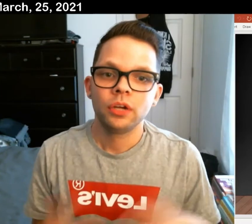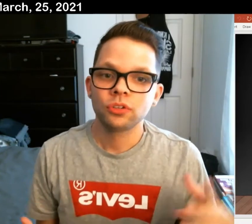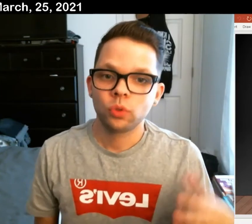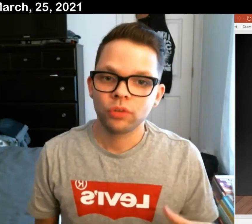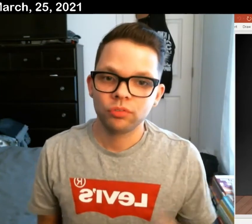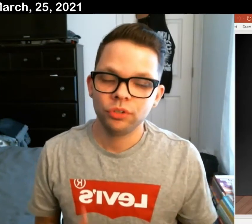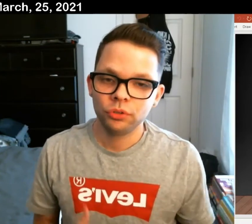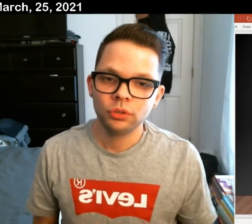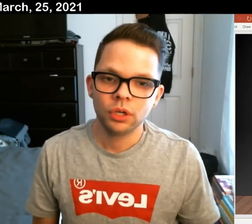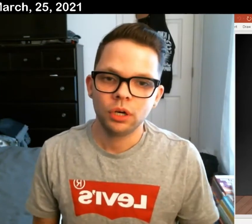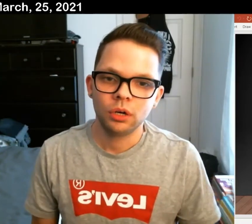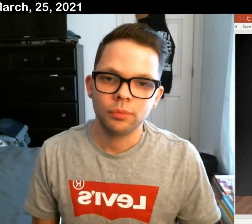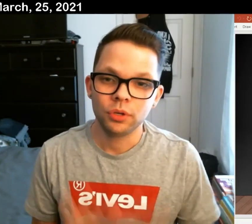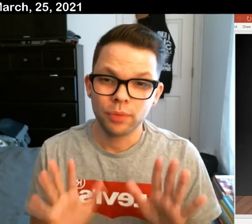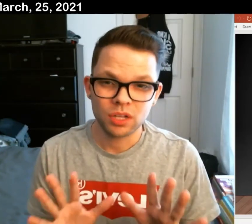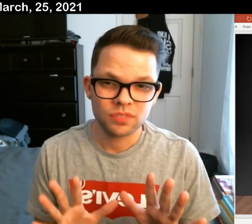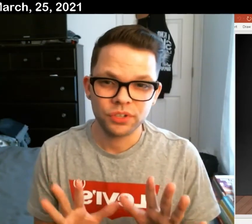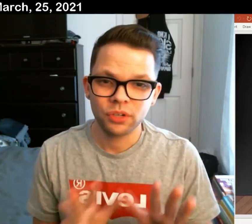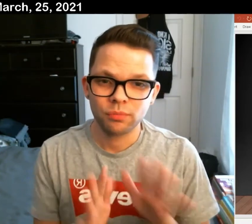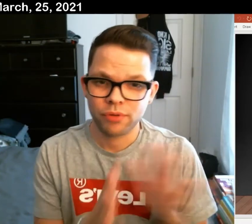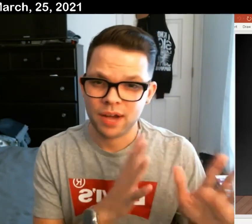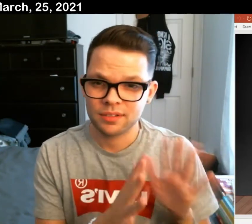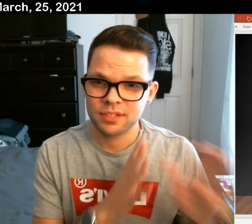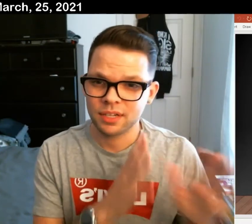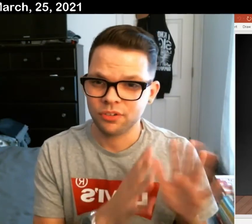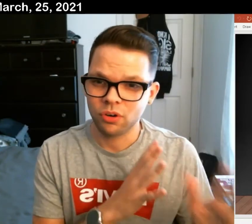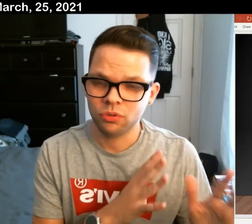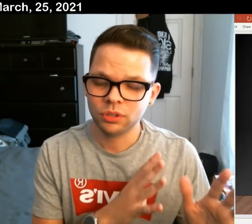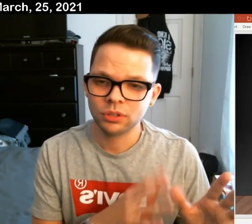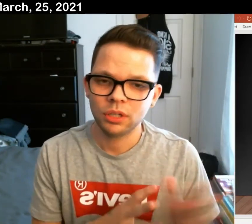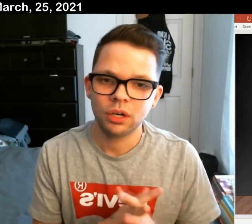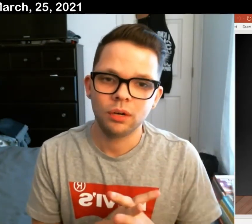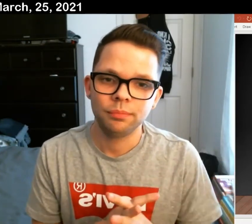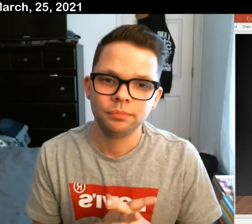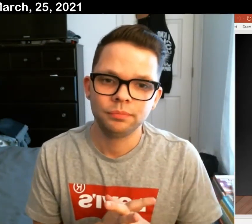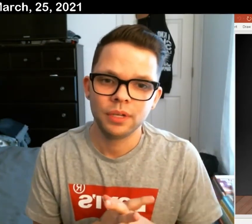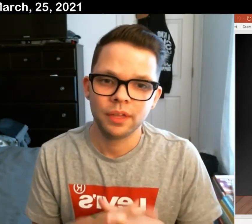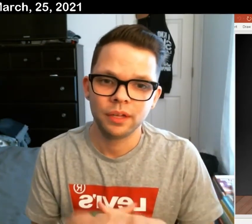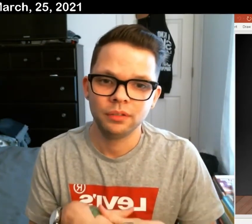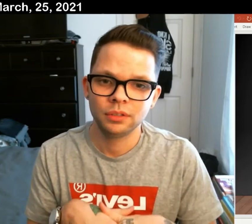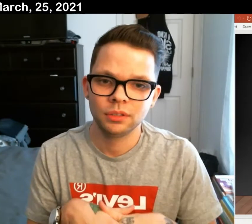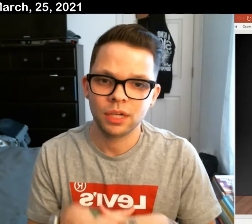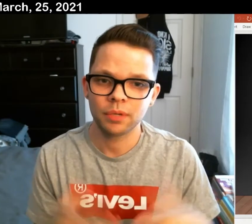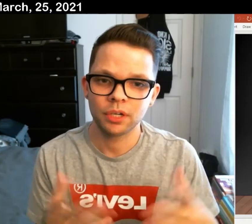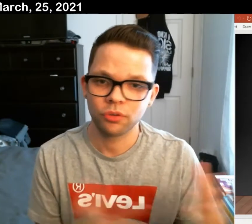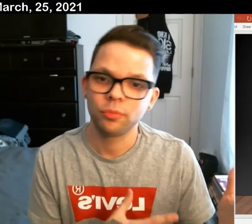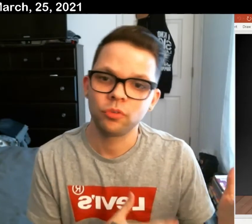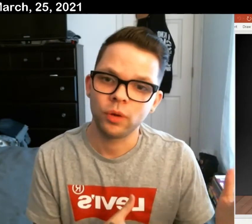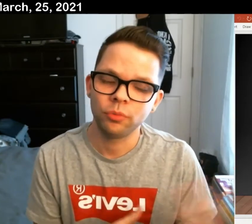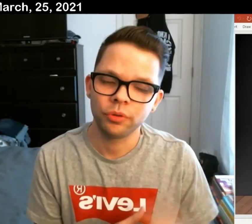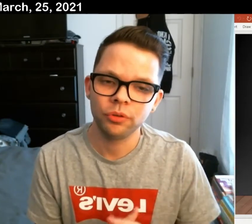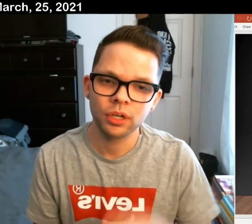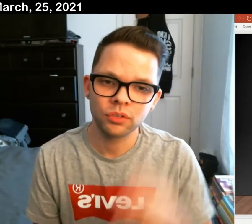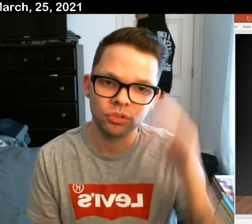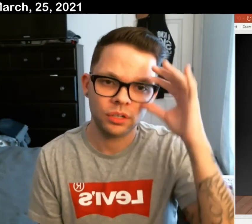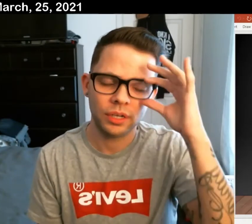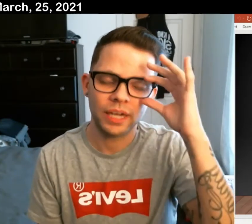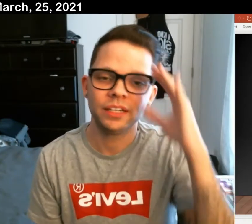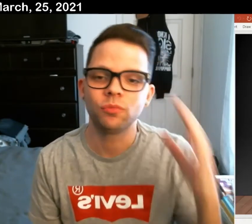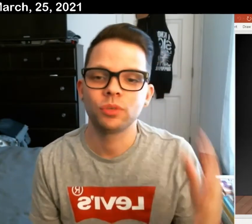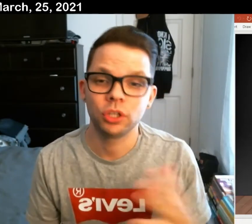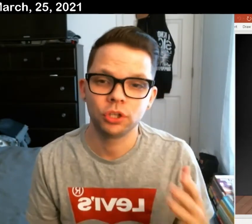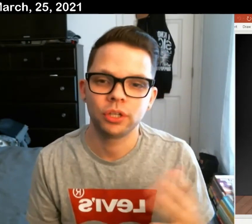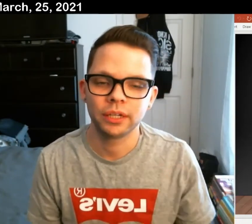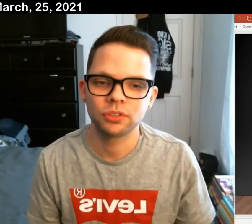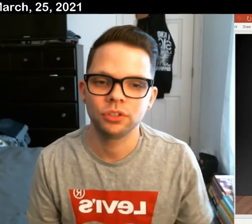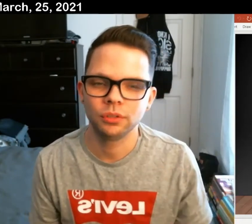Here's a quick review. You can pause the video and practice these on your own. And then I'm going to go through them as well with you guys to get an idea of what